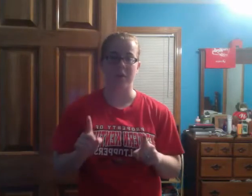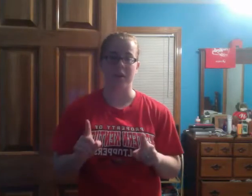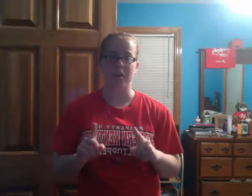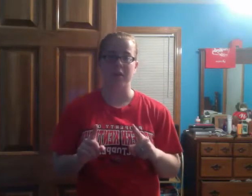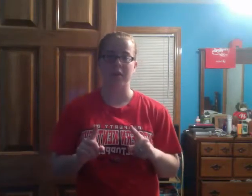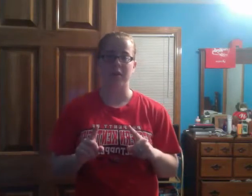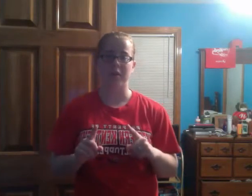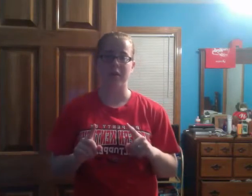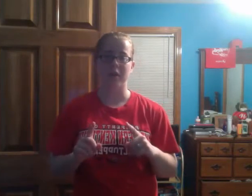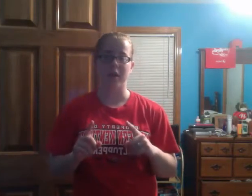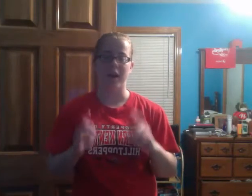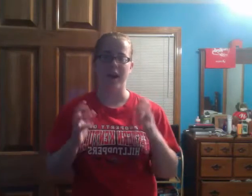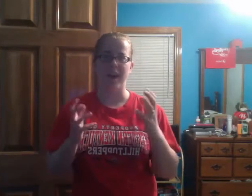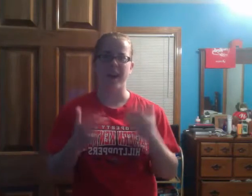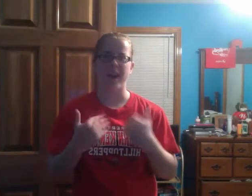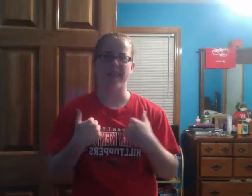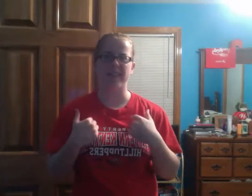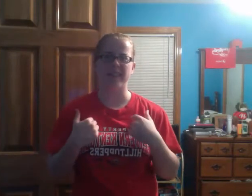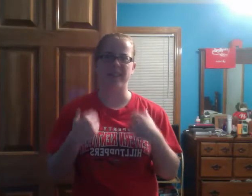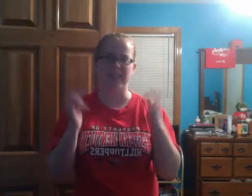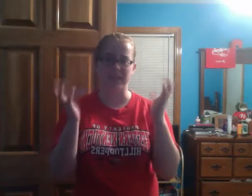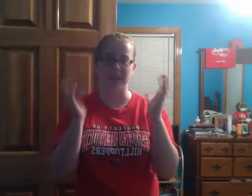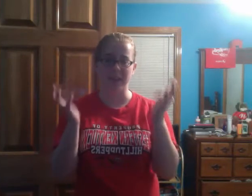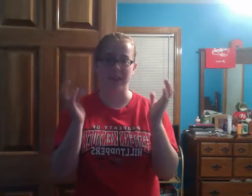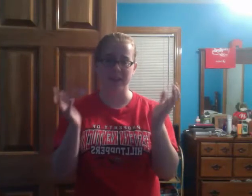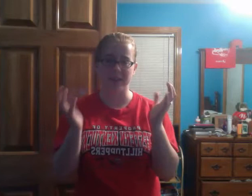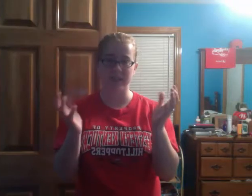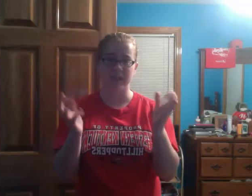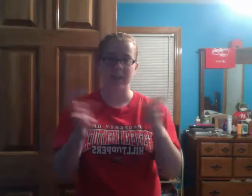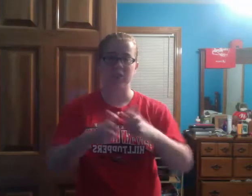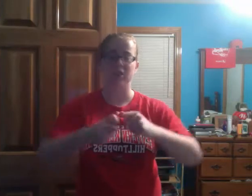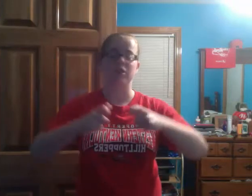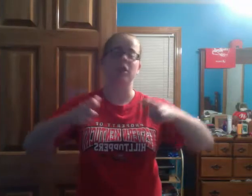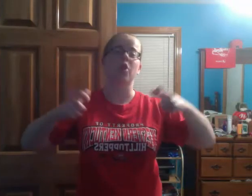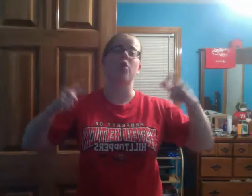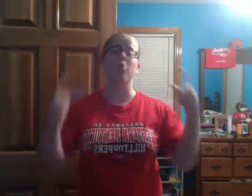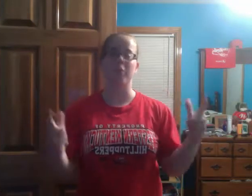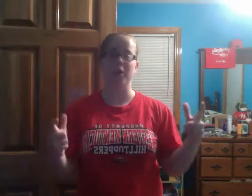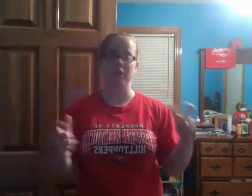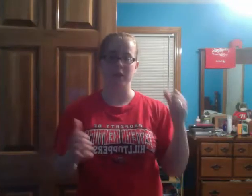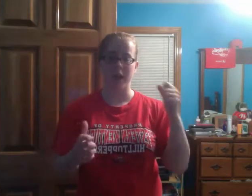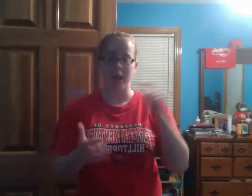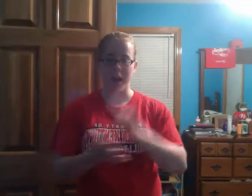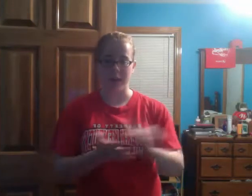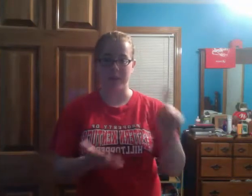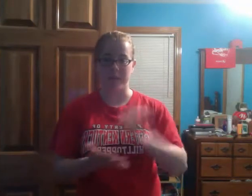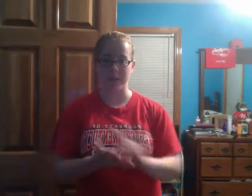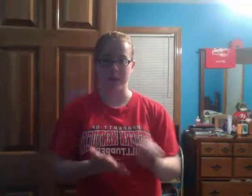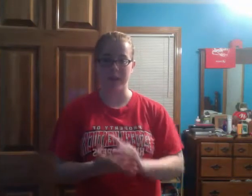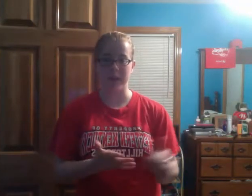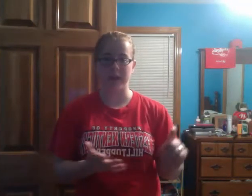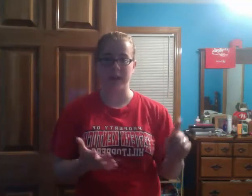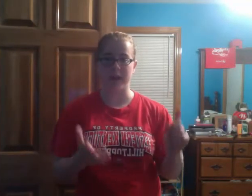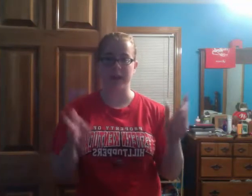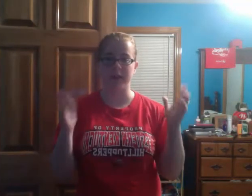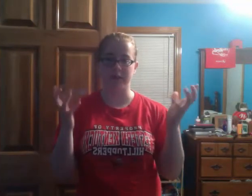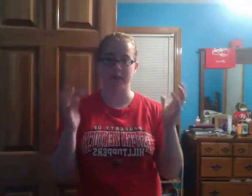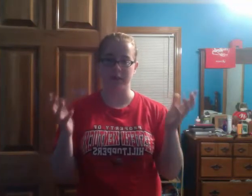but having to discuss so much every week and talk